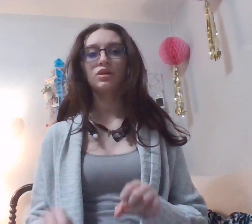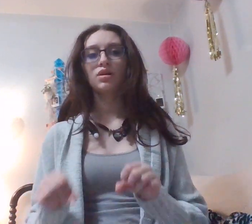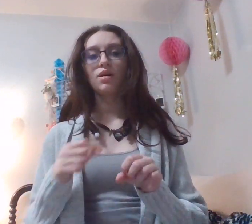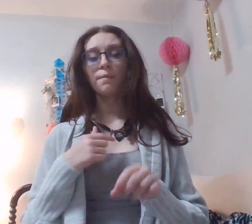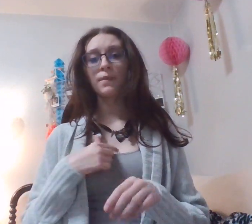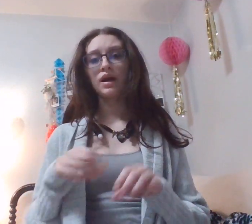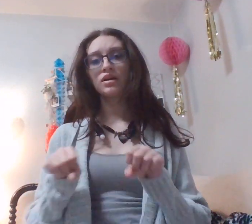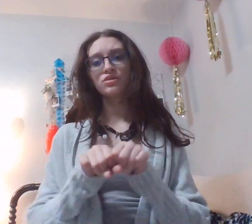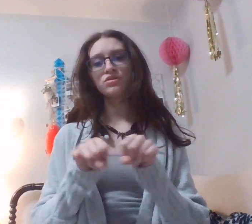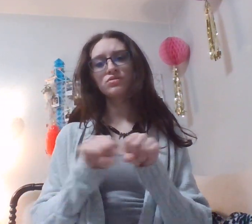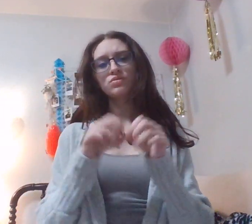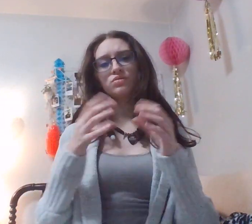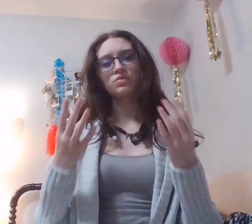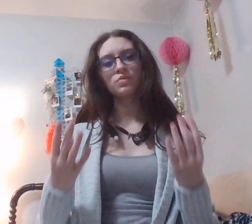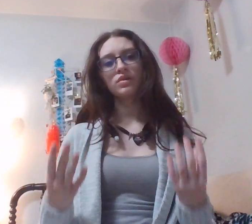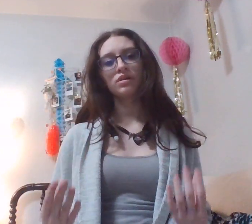through, with the rain in my